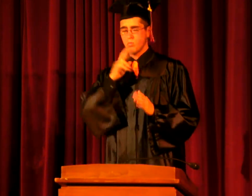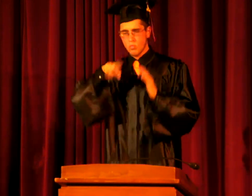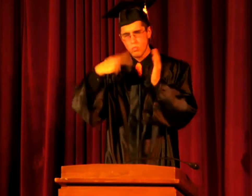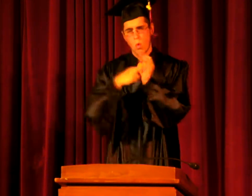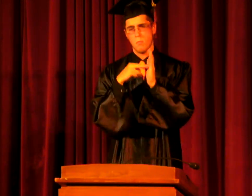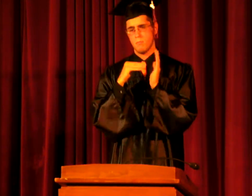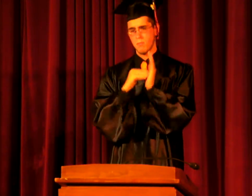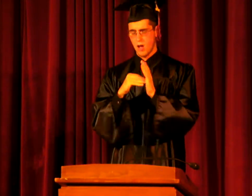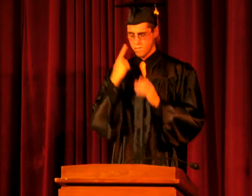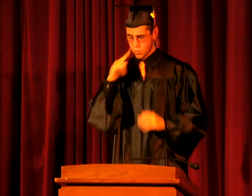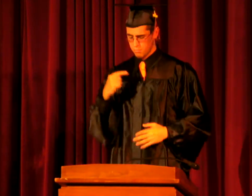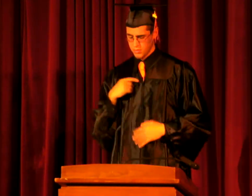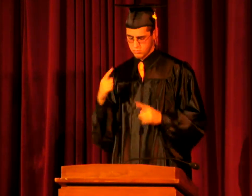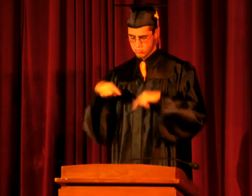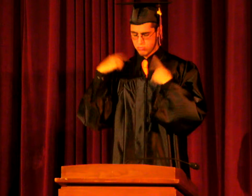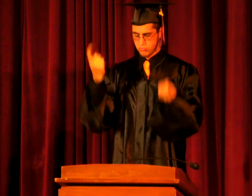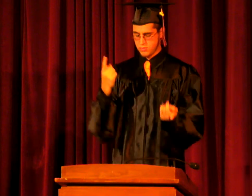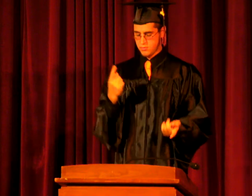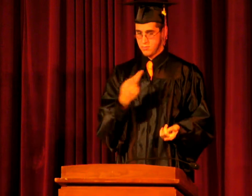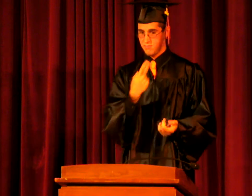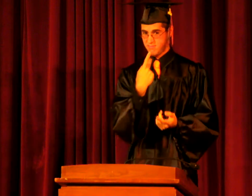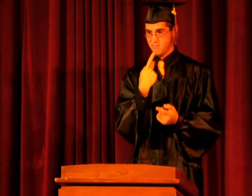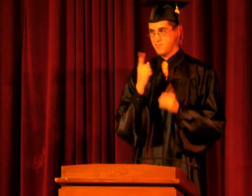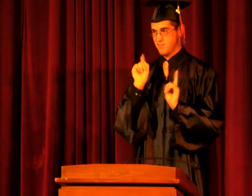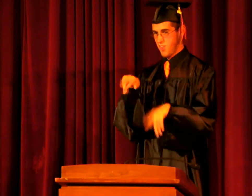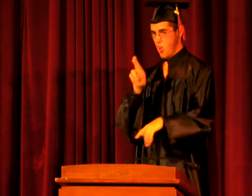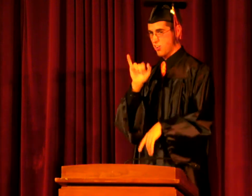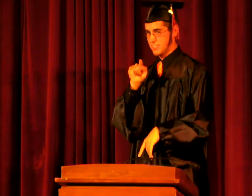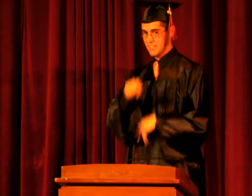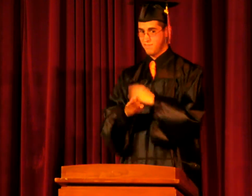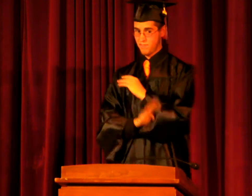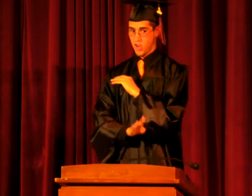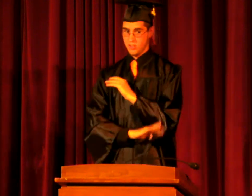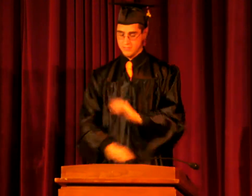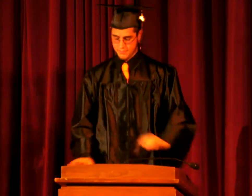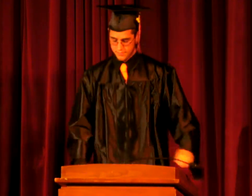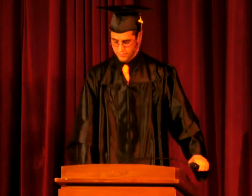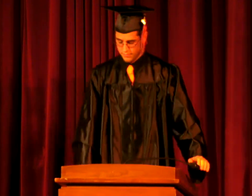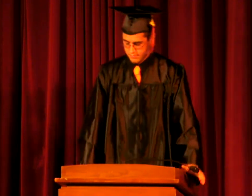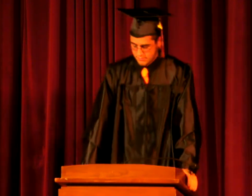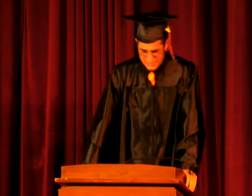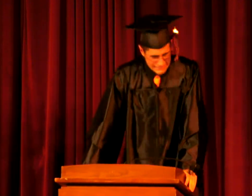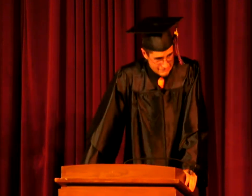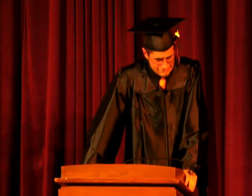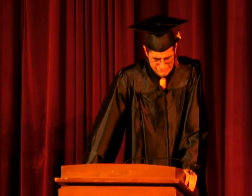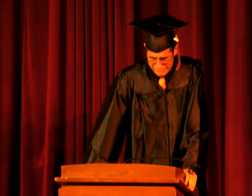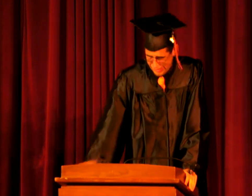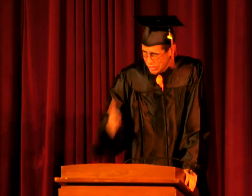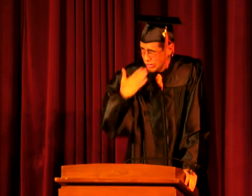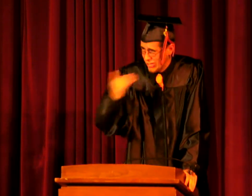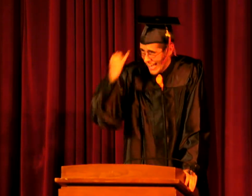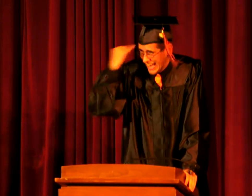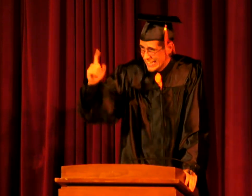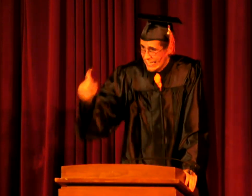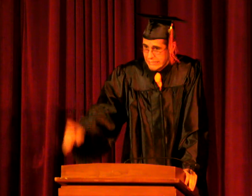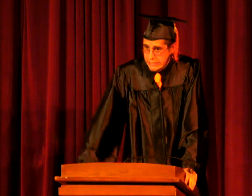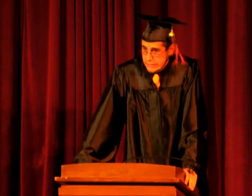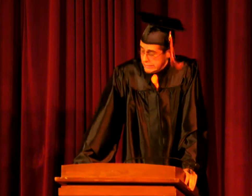My sister's been an amazing role model for me, and next year we'll both be attending RIT together. I'm not sure it's